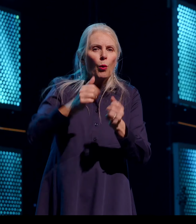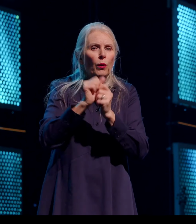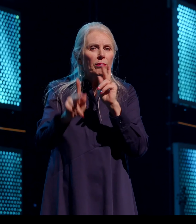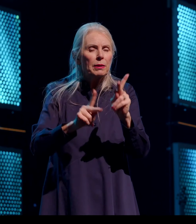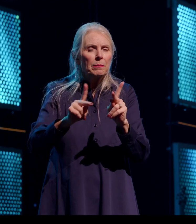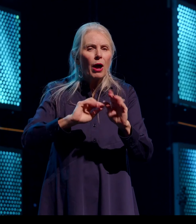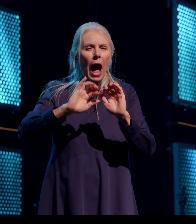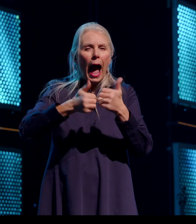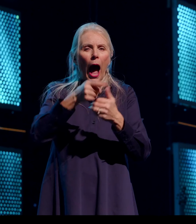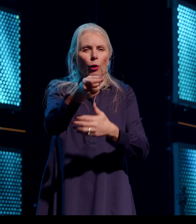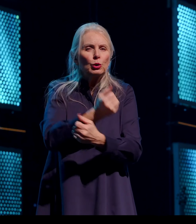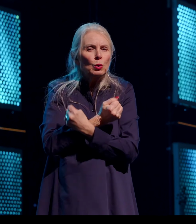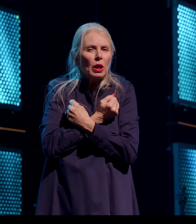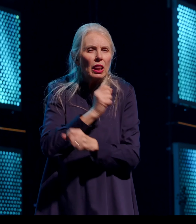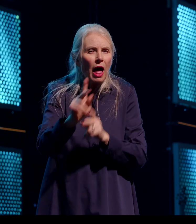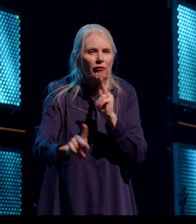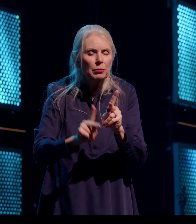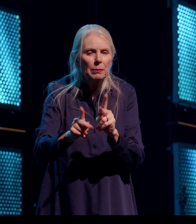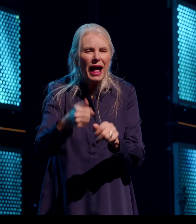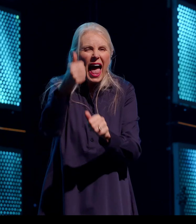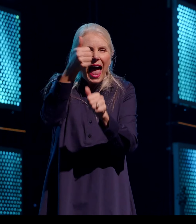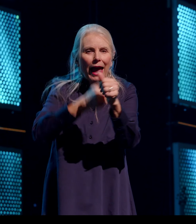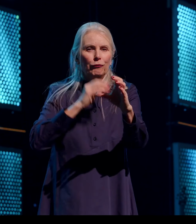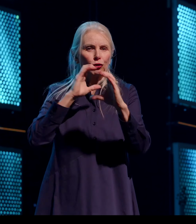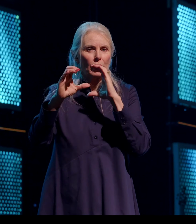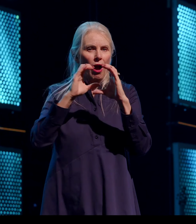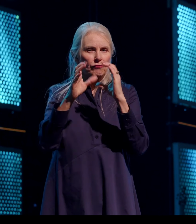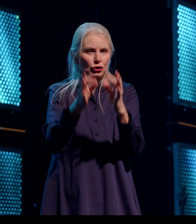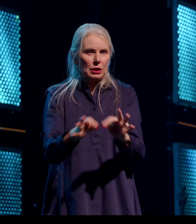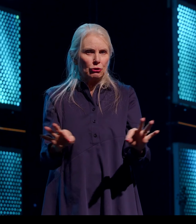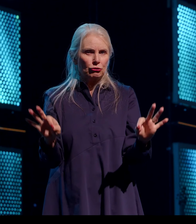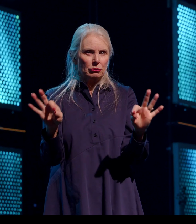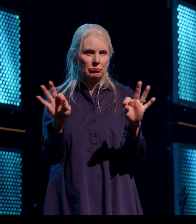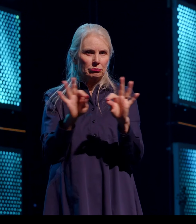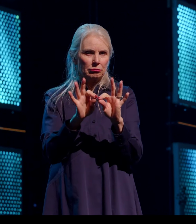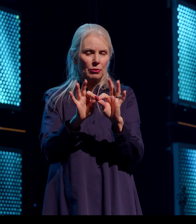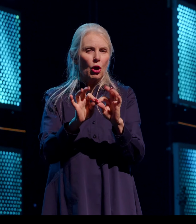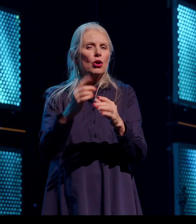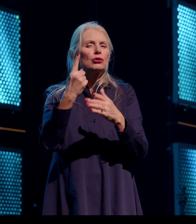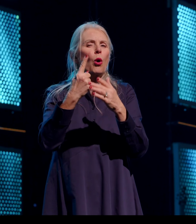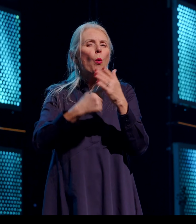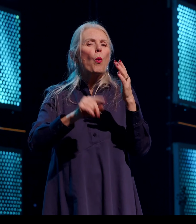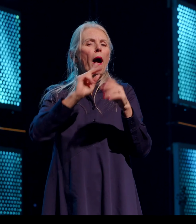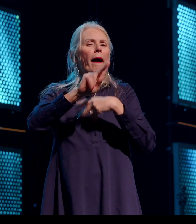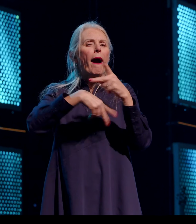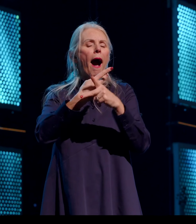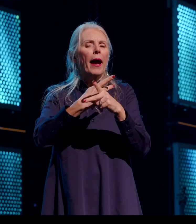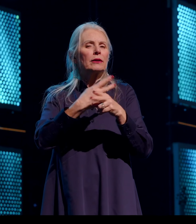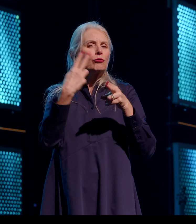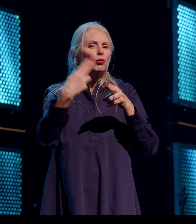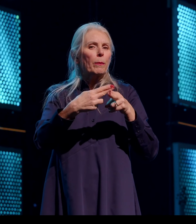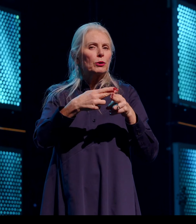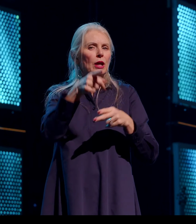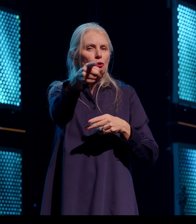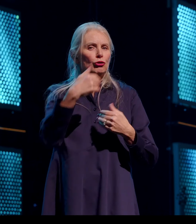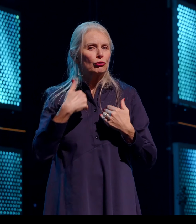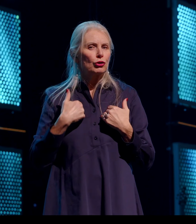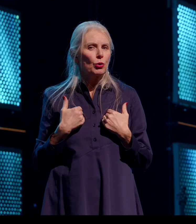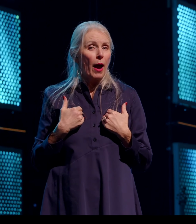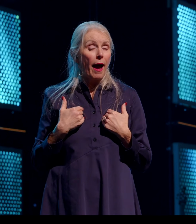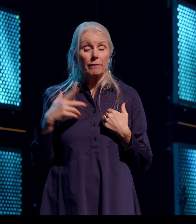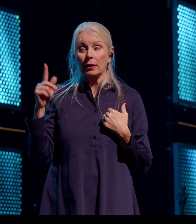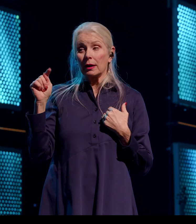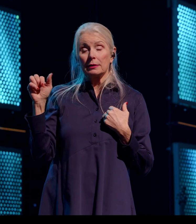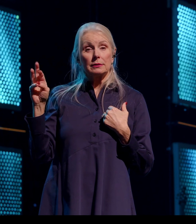Every single conversation matters. What type of reputation that do you have? Timothy had a good one. It was so